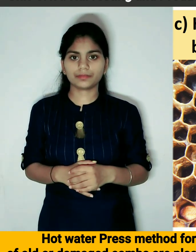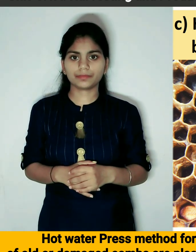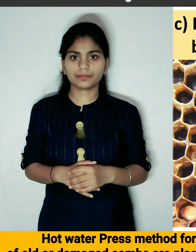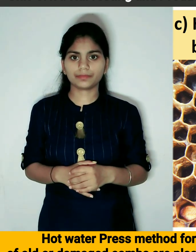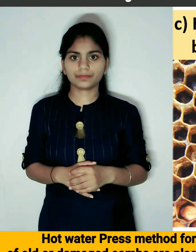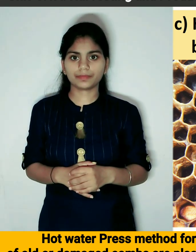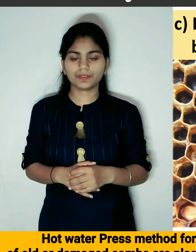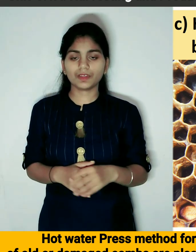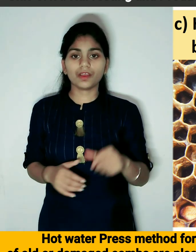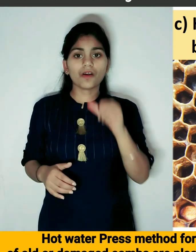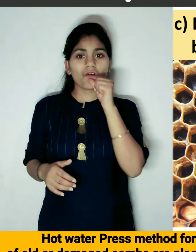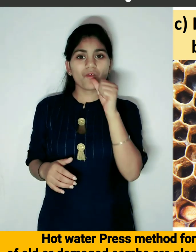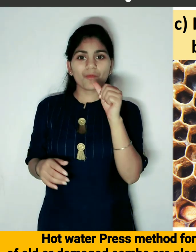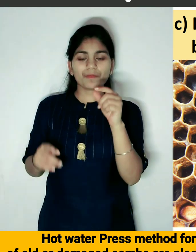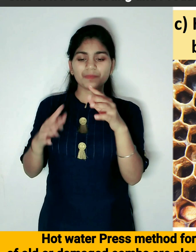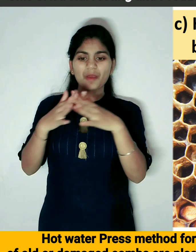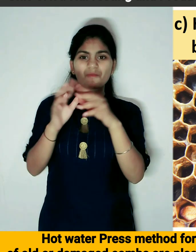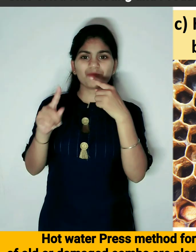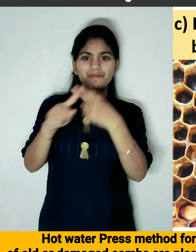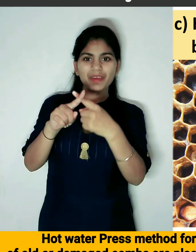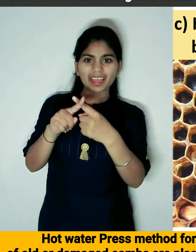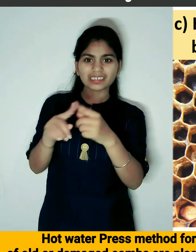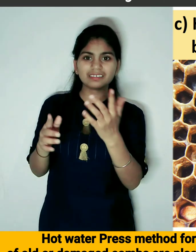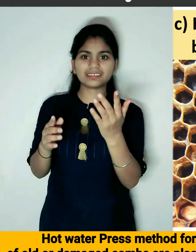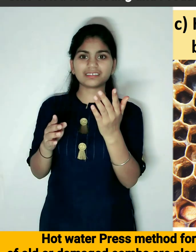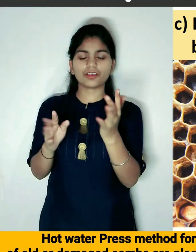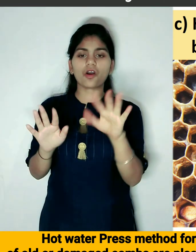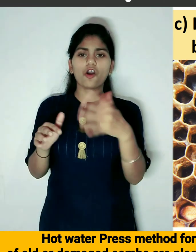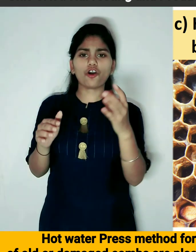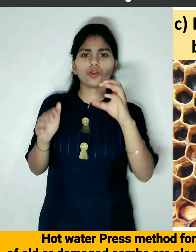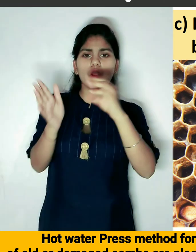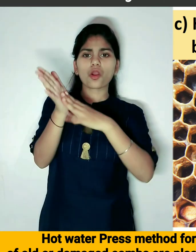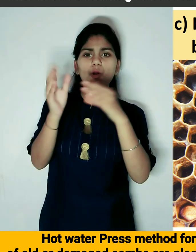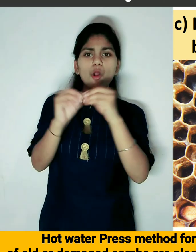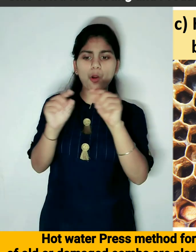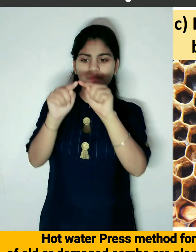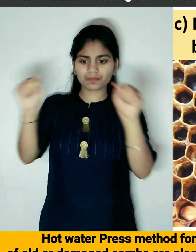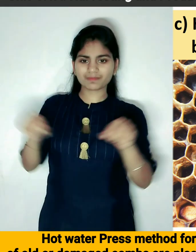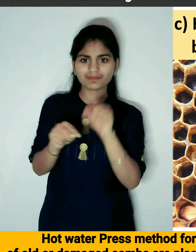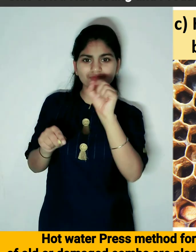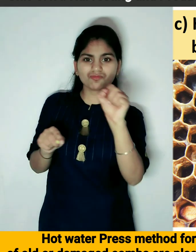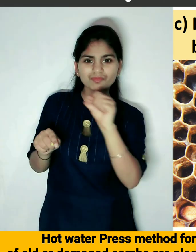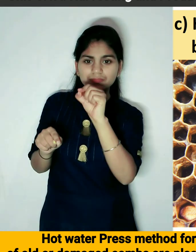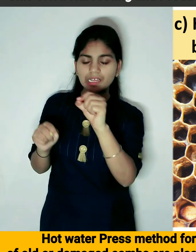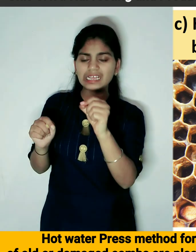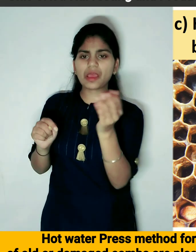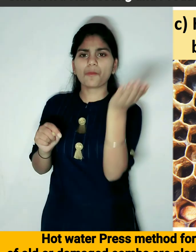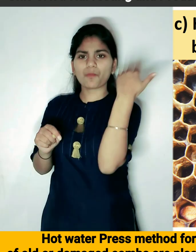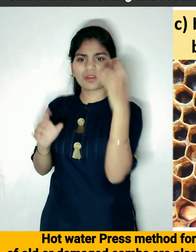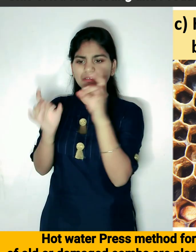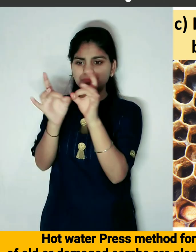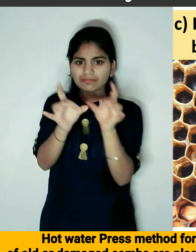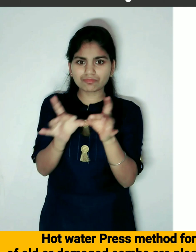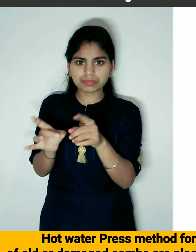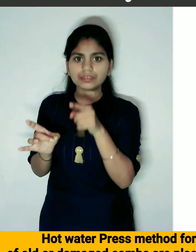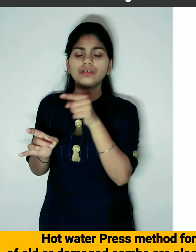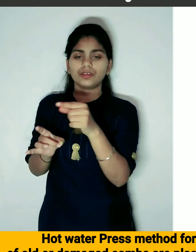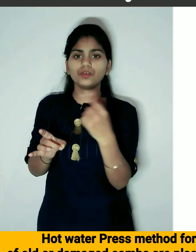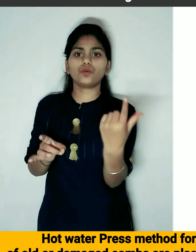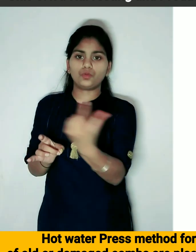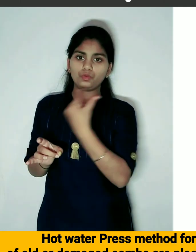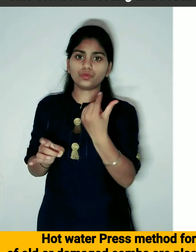method, water-soaked pieces of old or damaged comb are placed in a